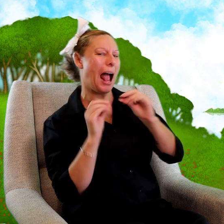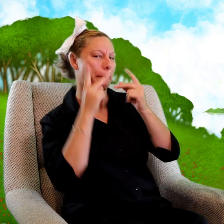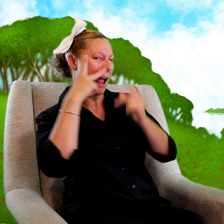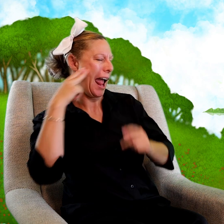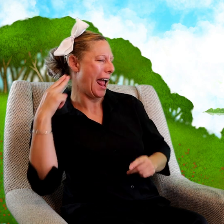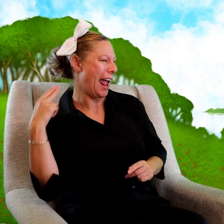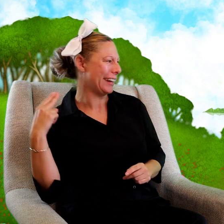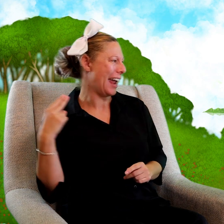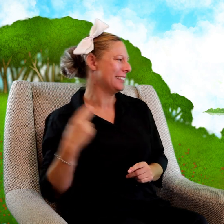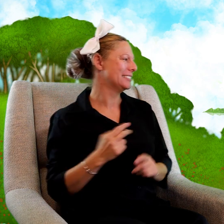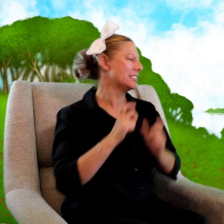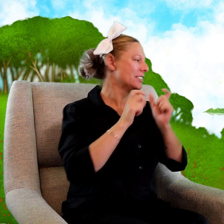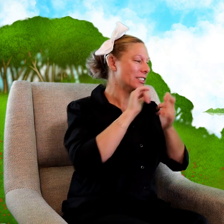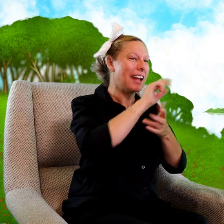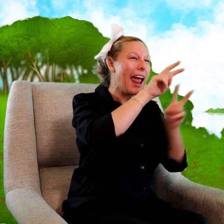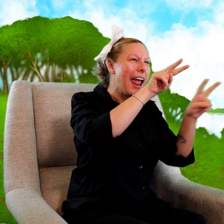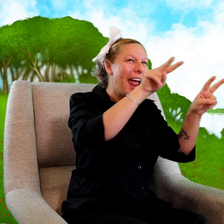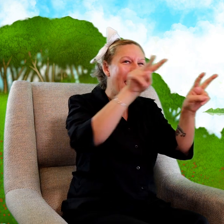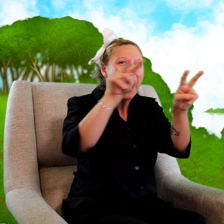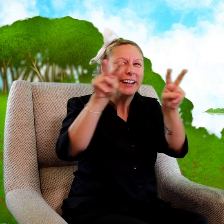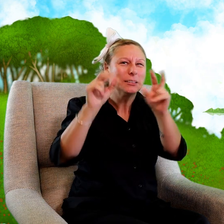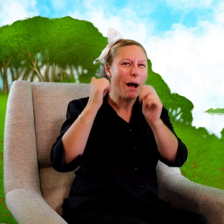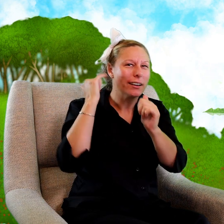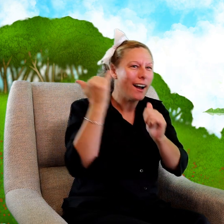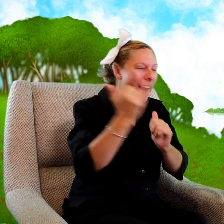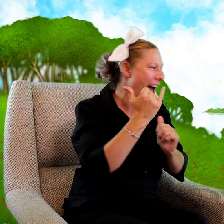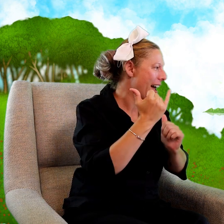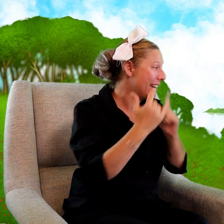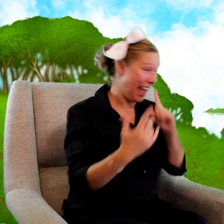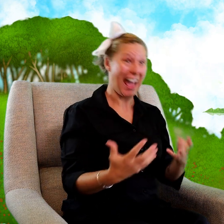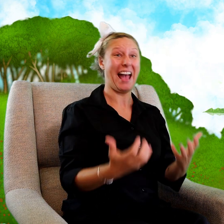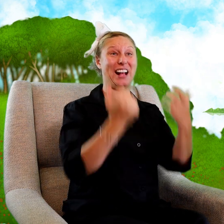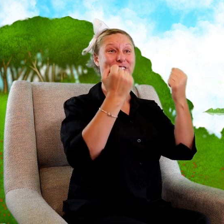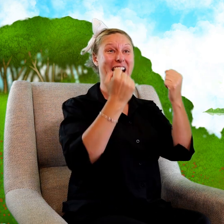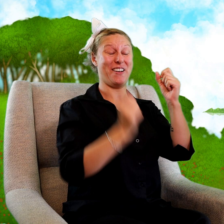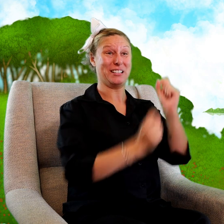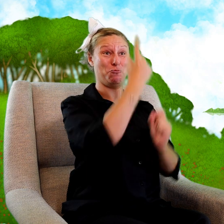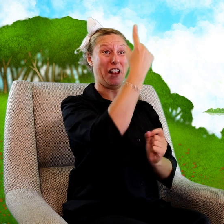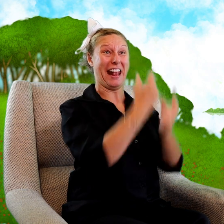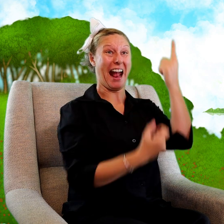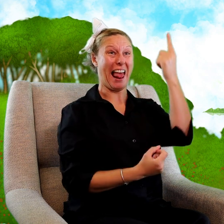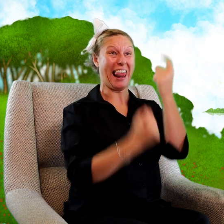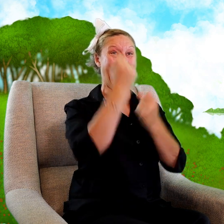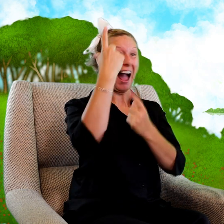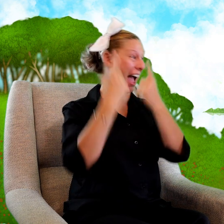and Bandit scanned the backyard and spotted the sprinkler.